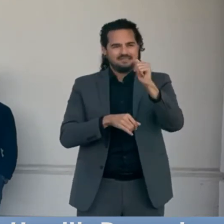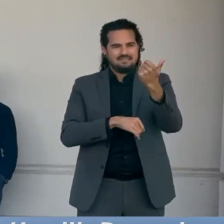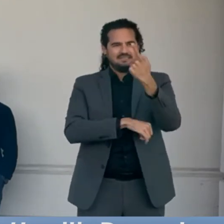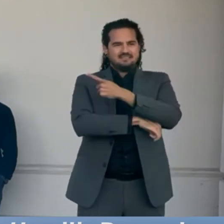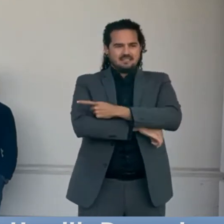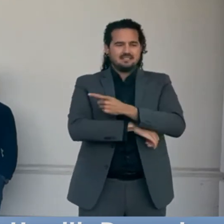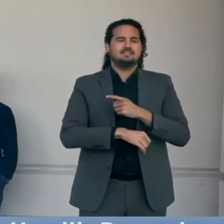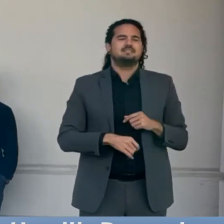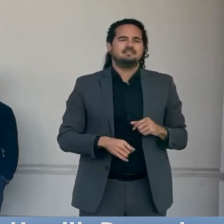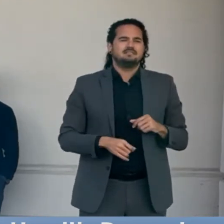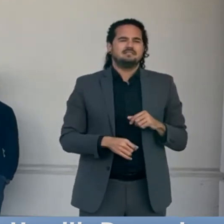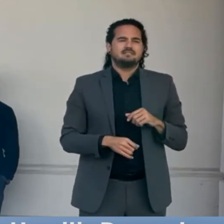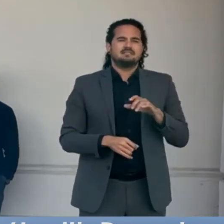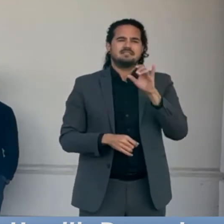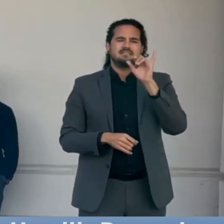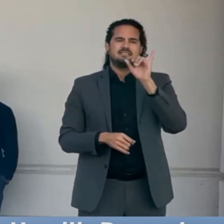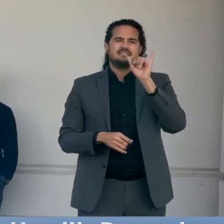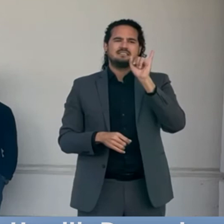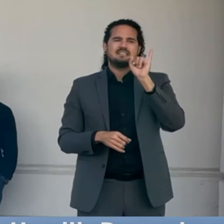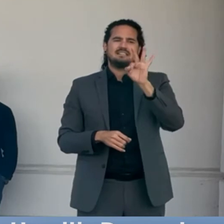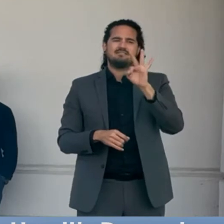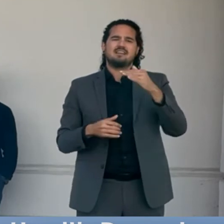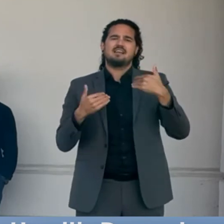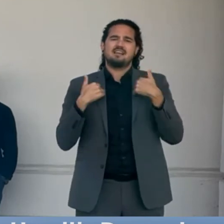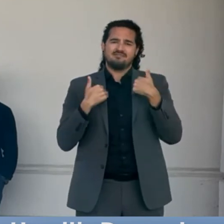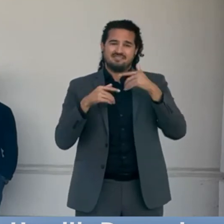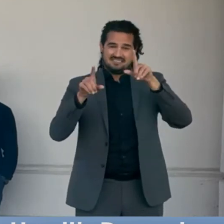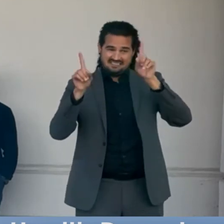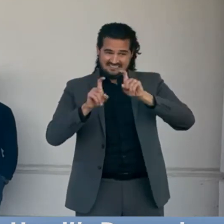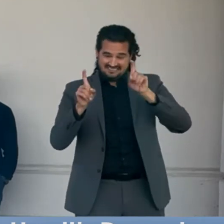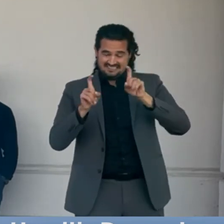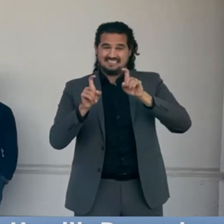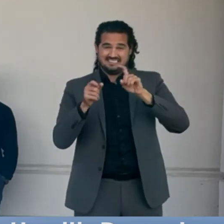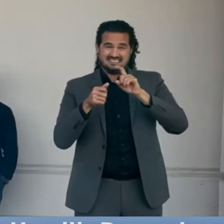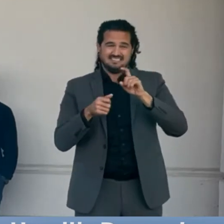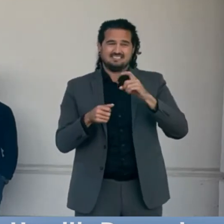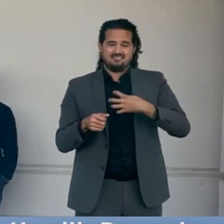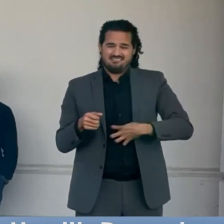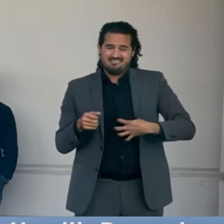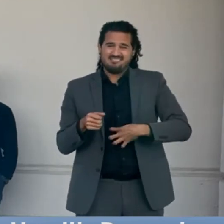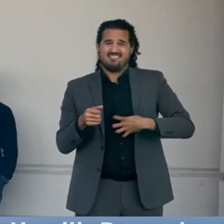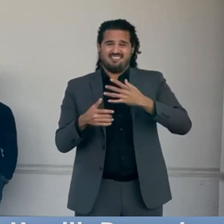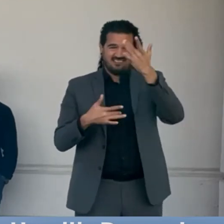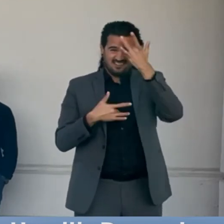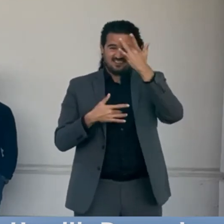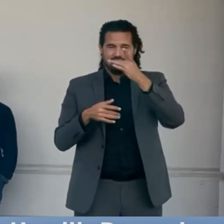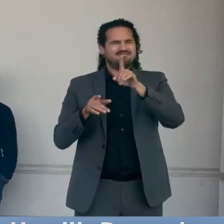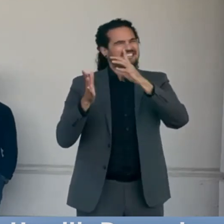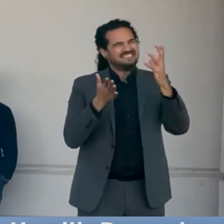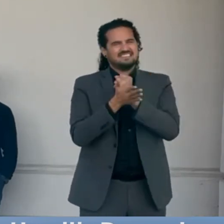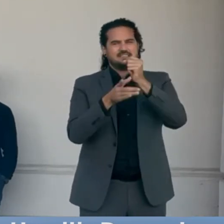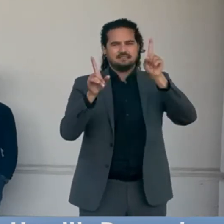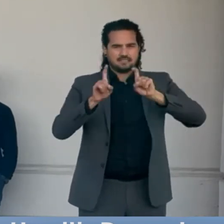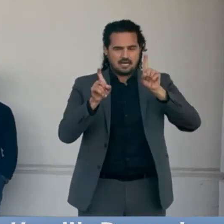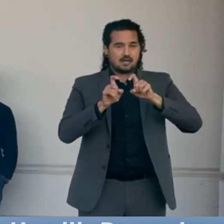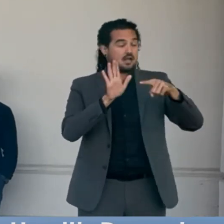negative and be 24 hours symptom free in addition to that 10-day period. So we also finally recommend that that